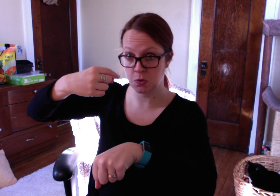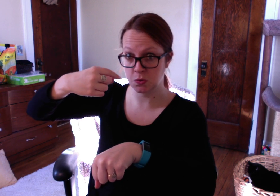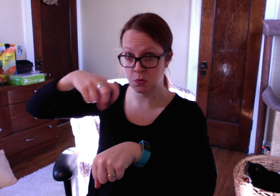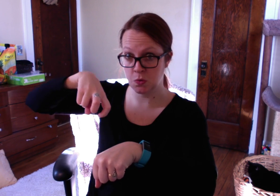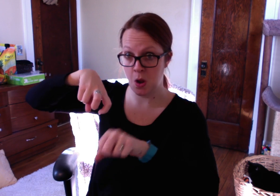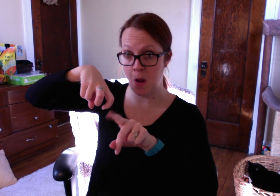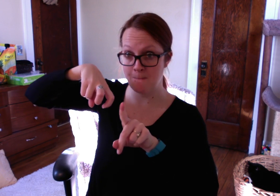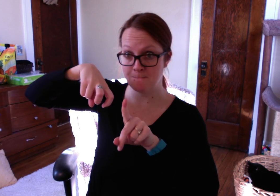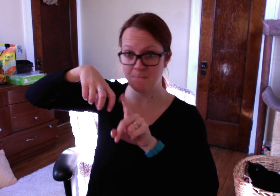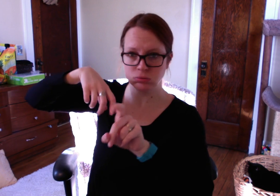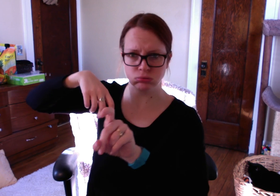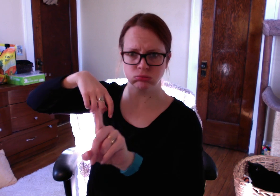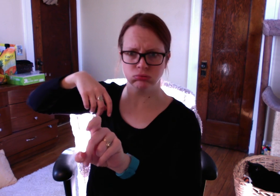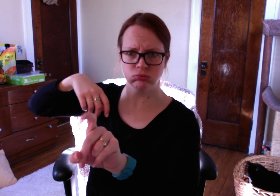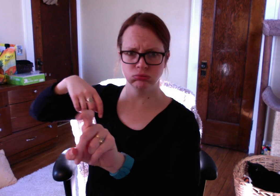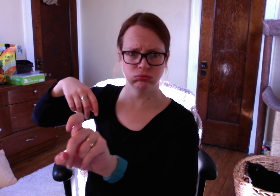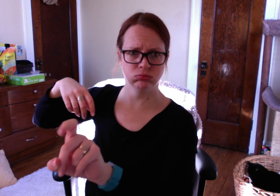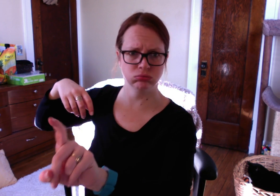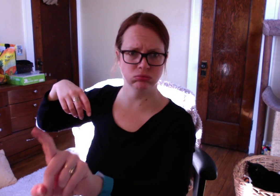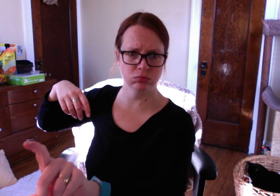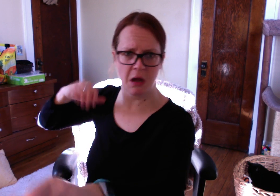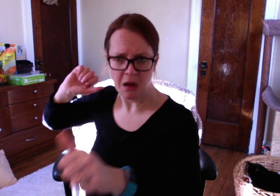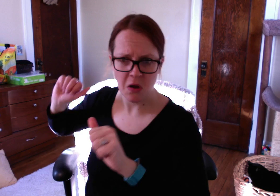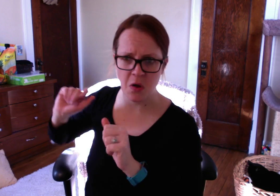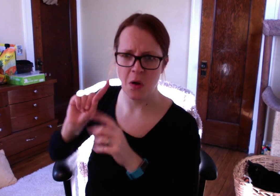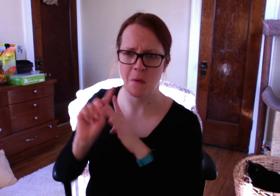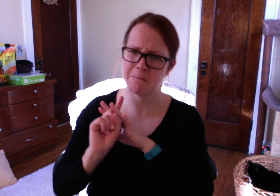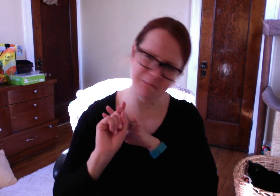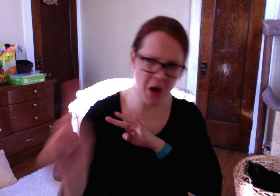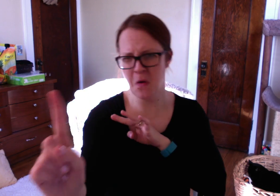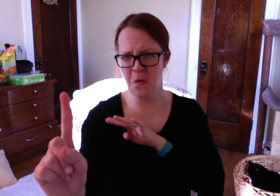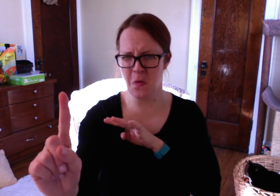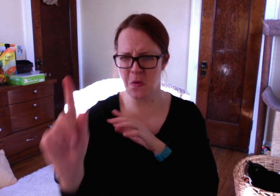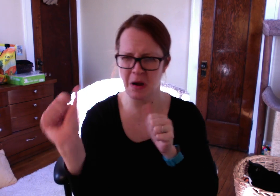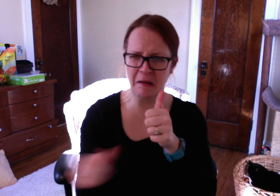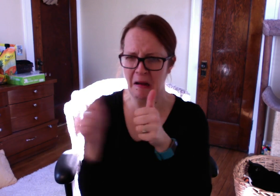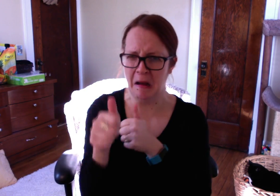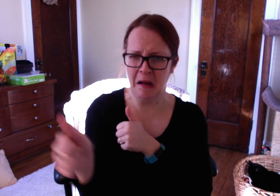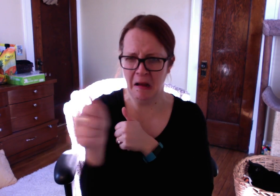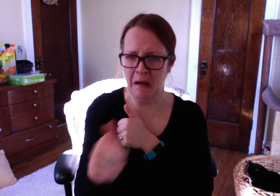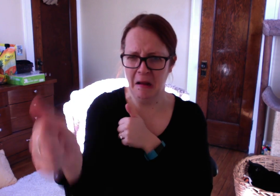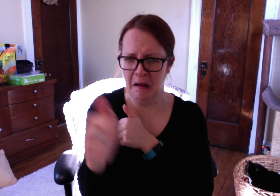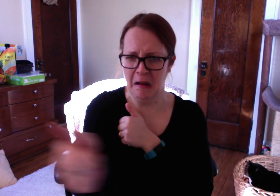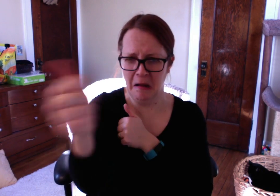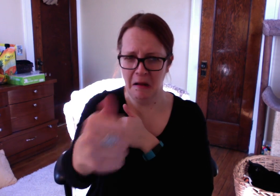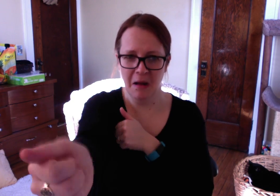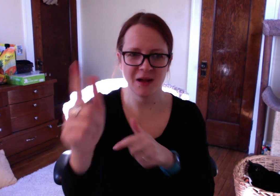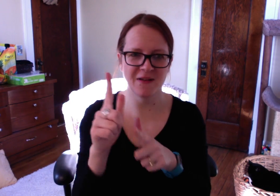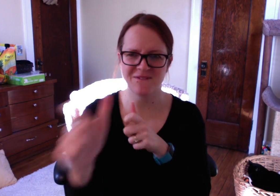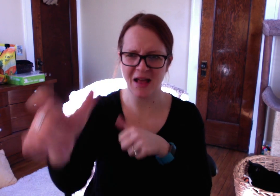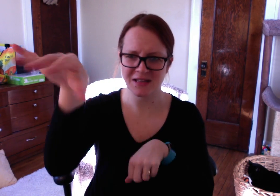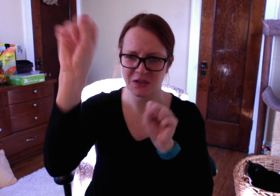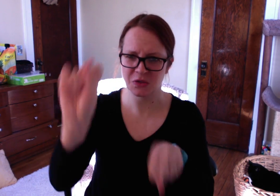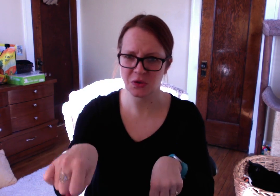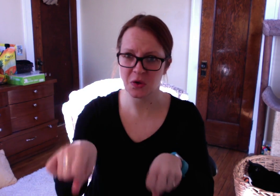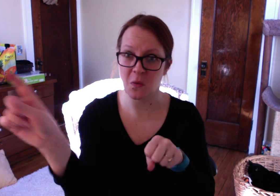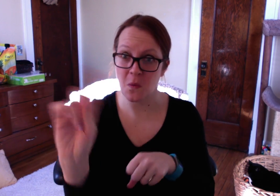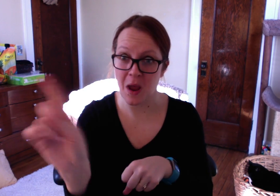Brown Squirrel ran. He ran as fast as he could toward the pile of stones where he had